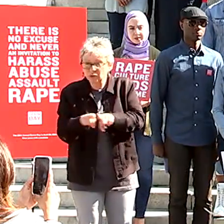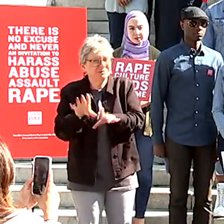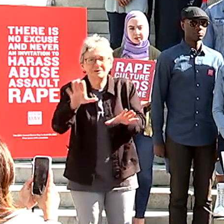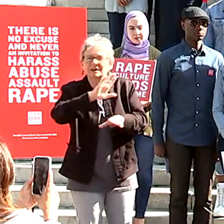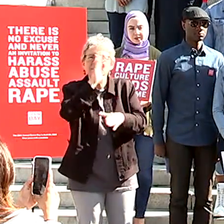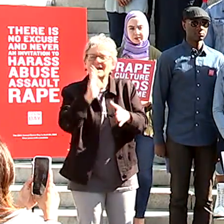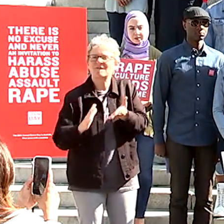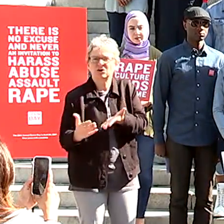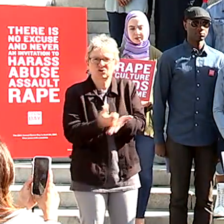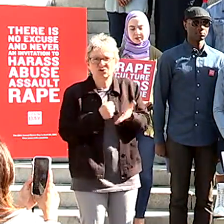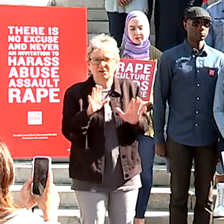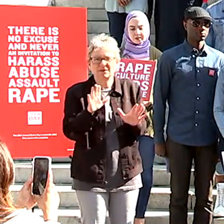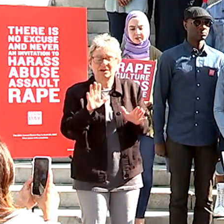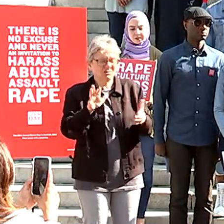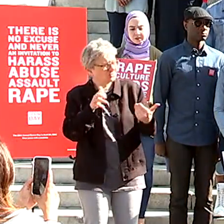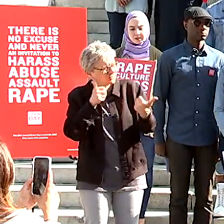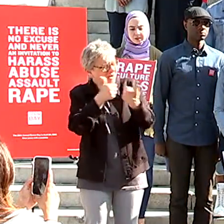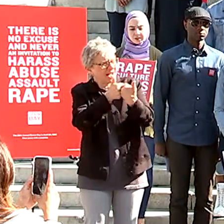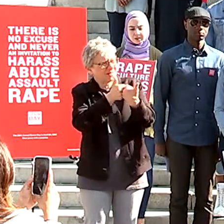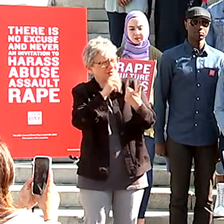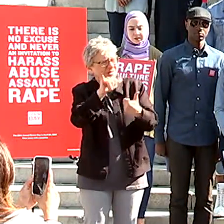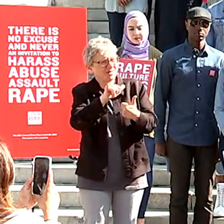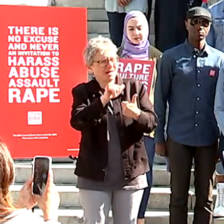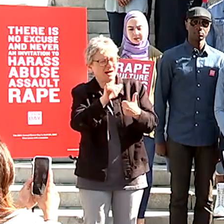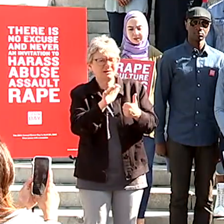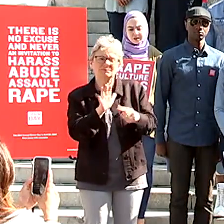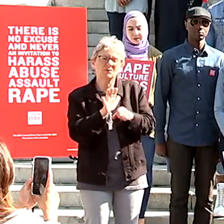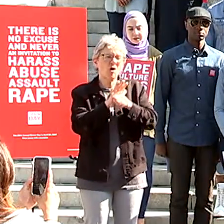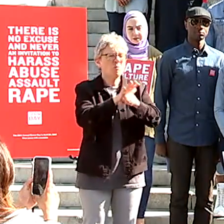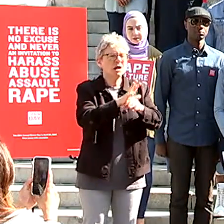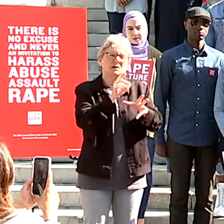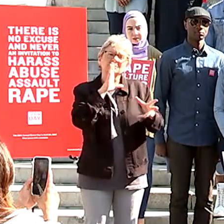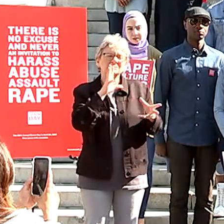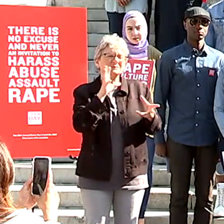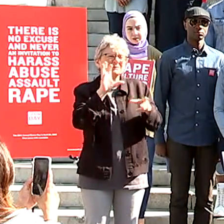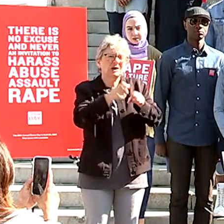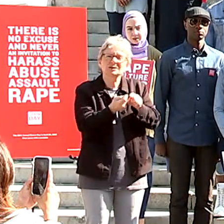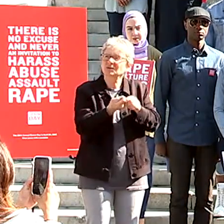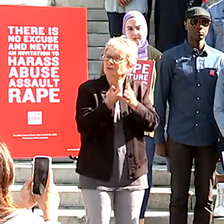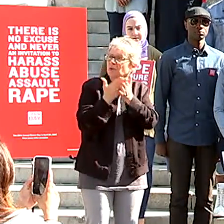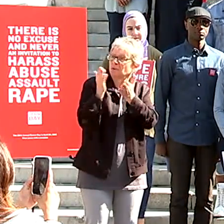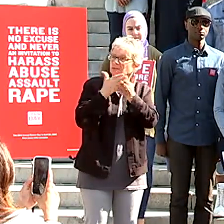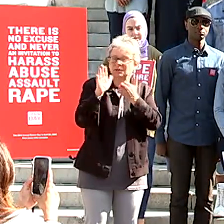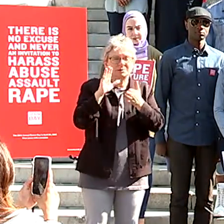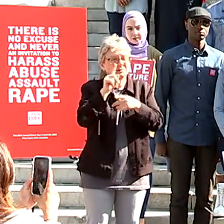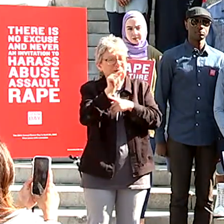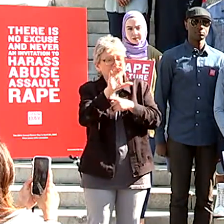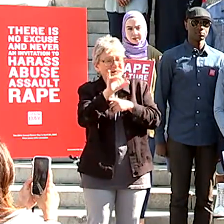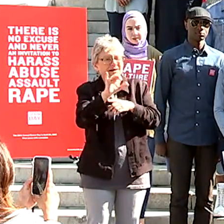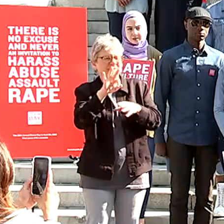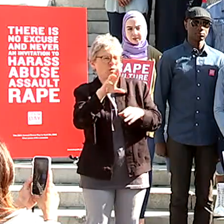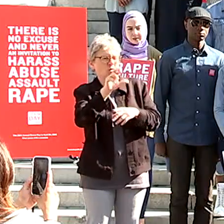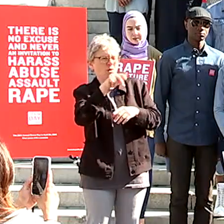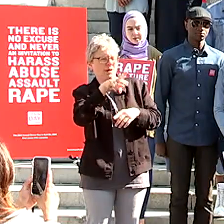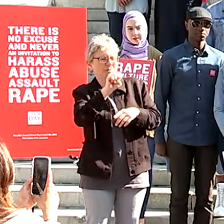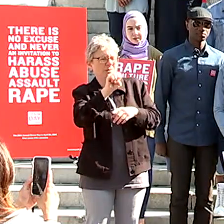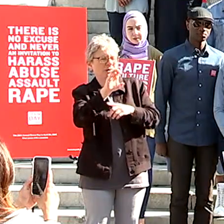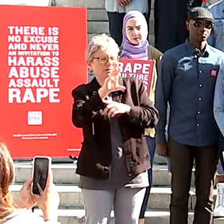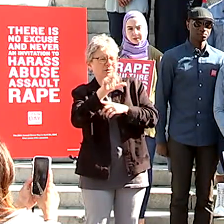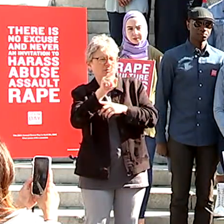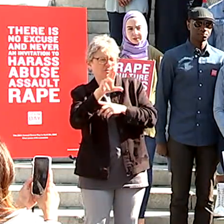never deserved. Challenge the dominance and exclusionary tactics of rape